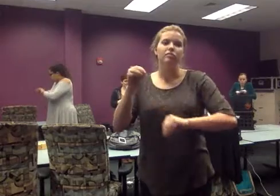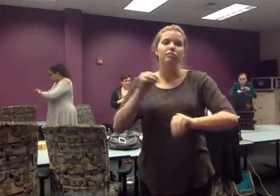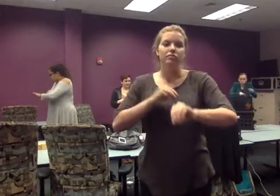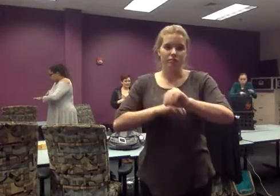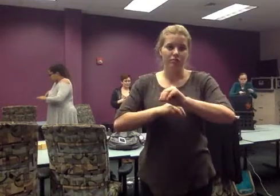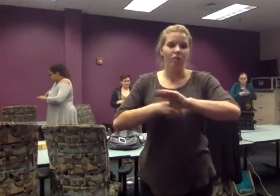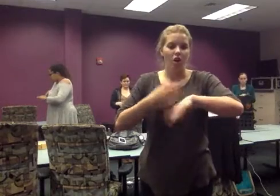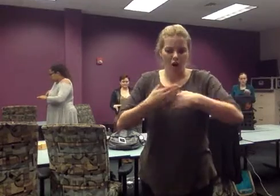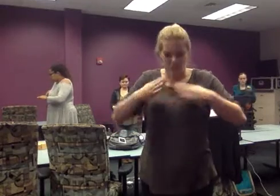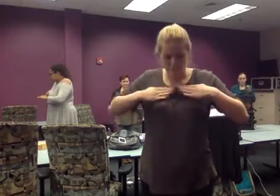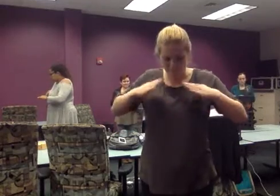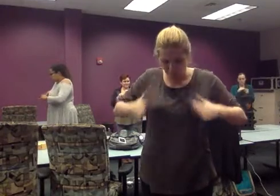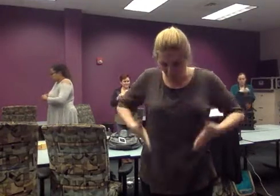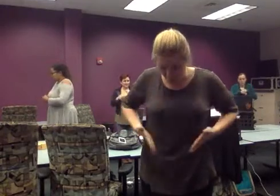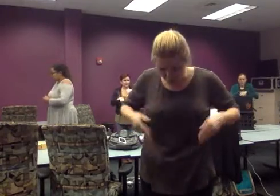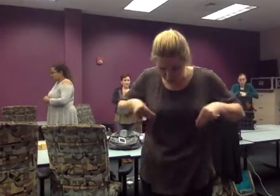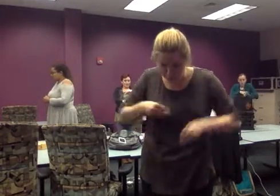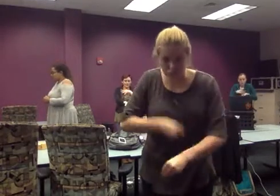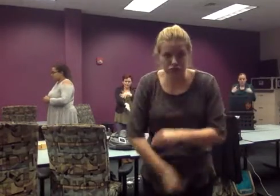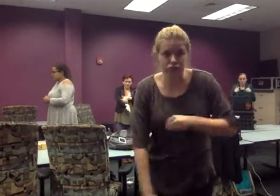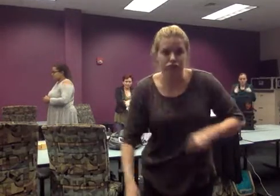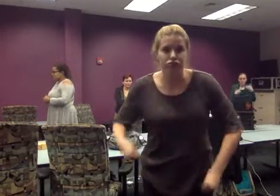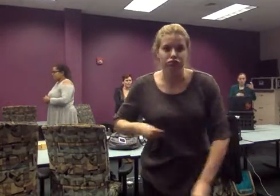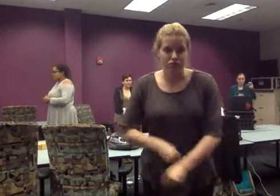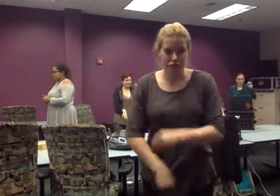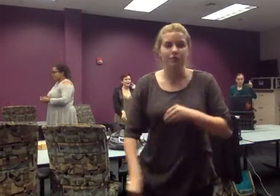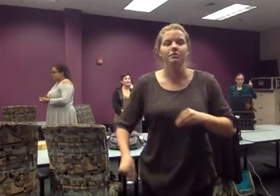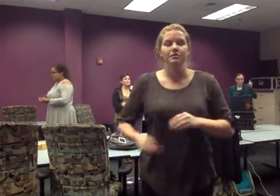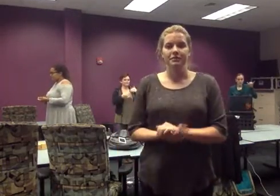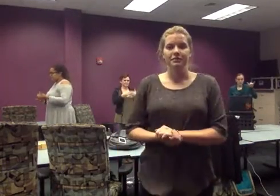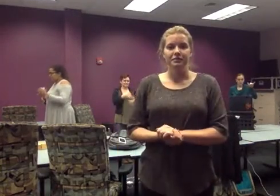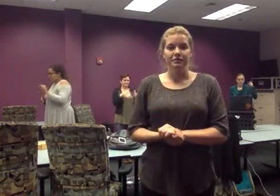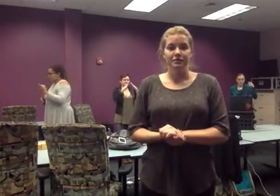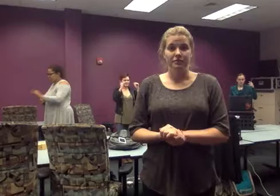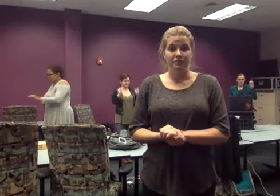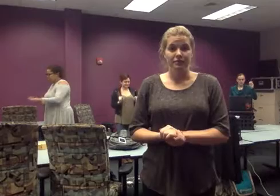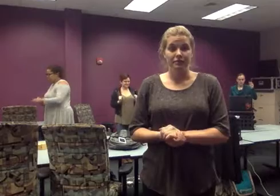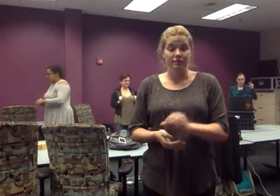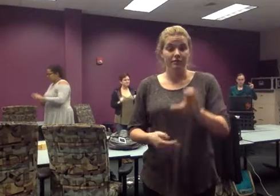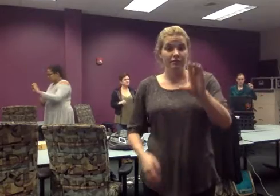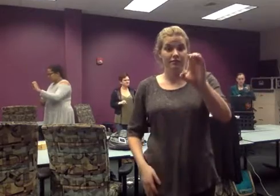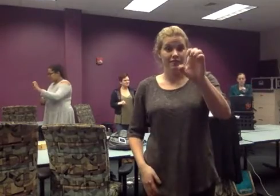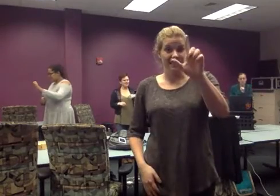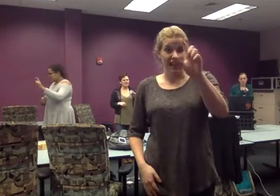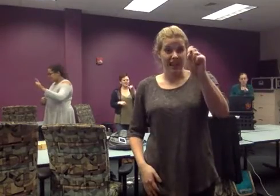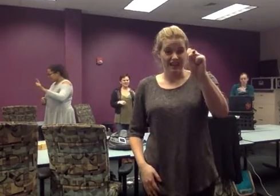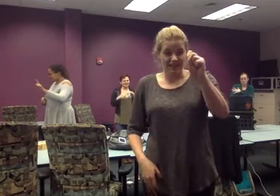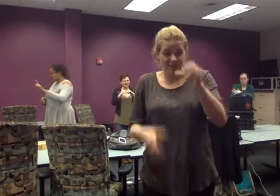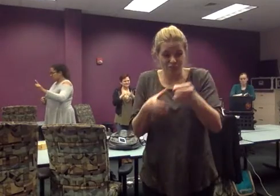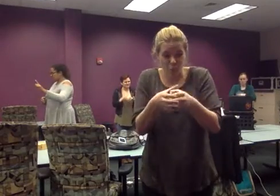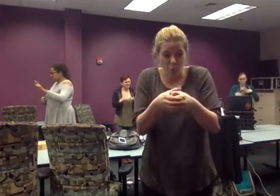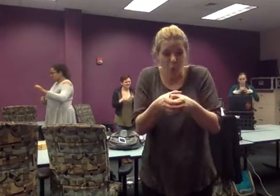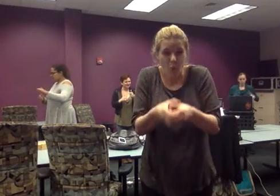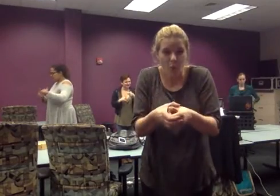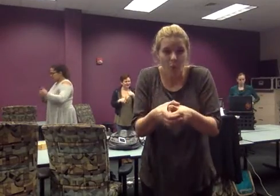cells. And that's really how our cells get the oxygen to breathe. Now, our heart does